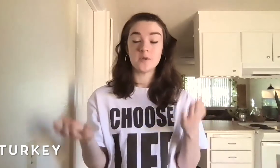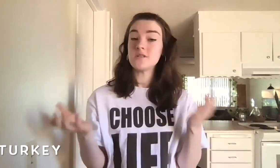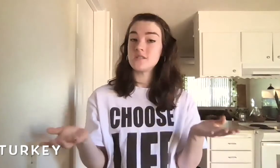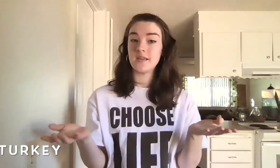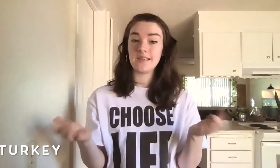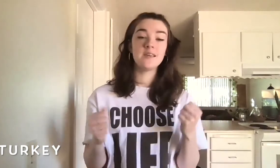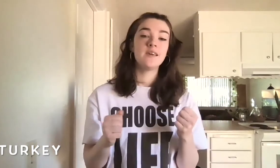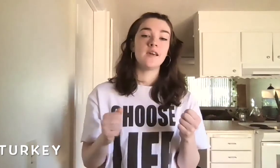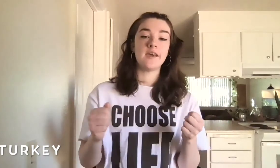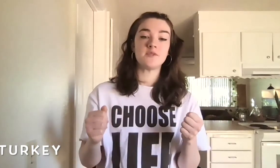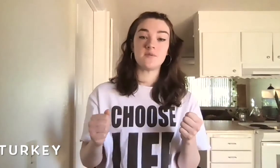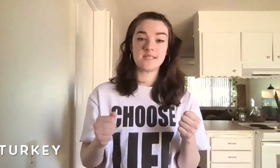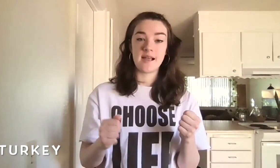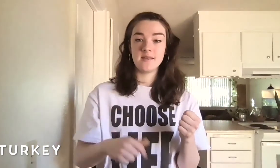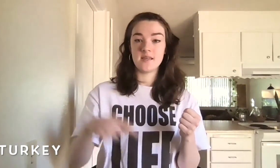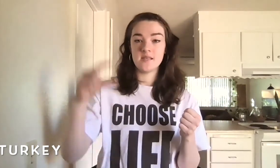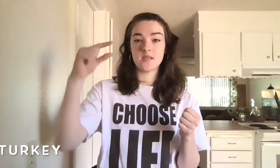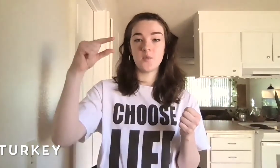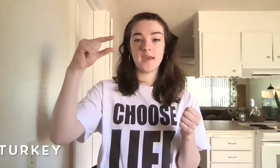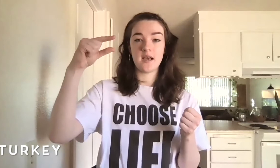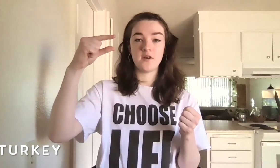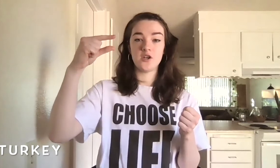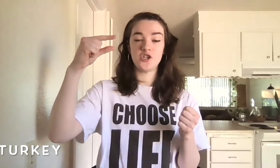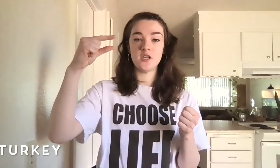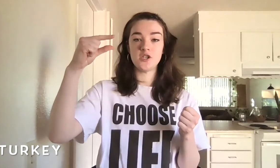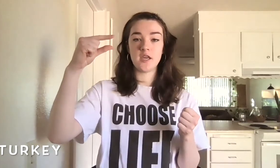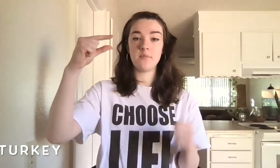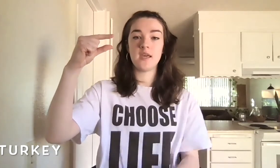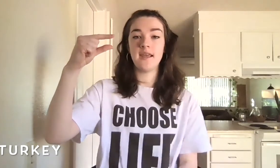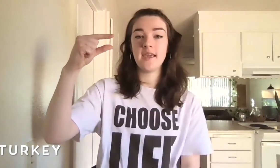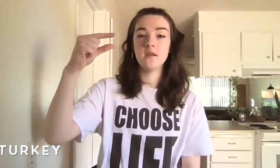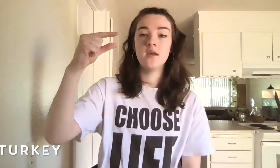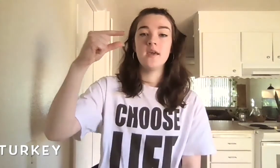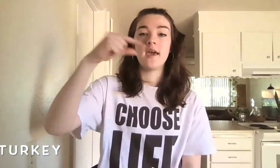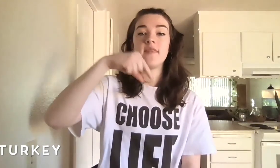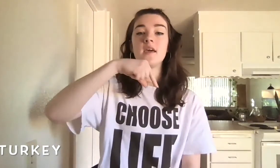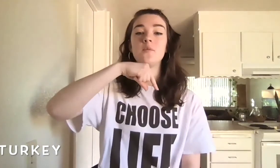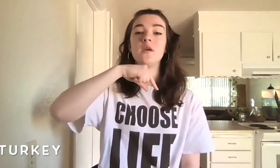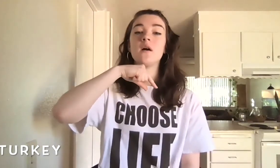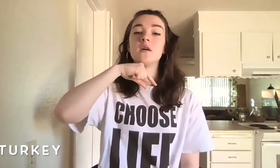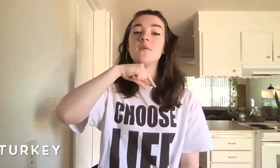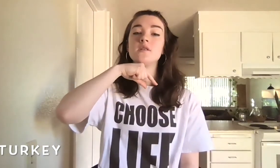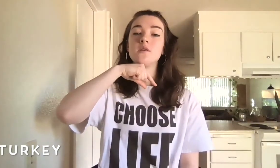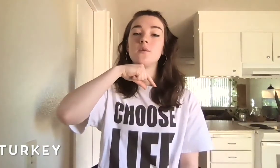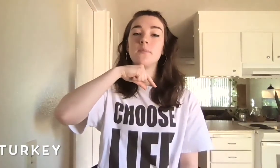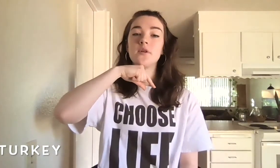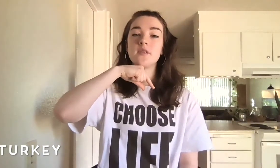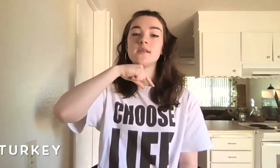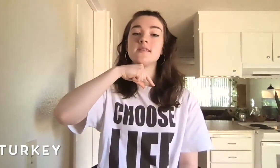is turkey. So to sign this, we have our G shape yet again, and then we are going to put this down